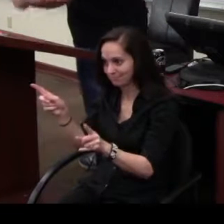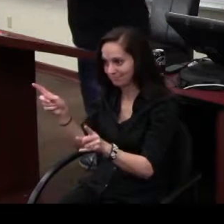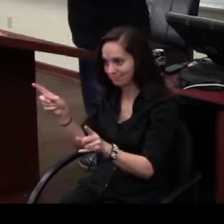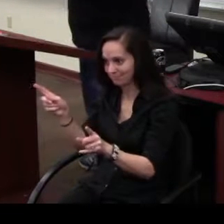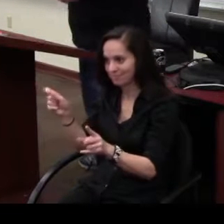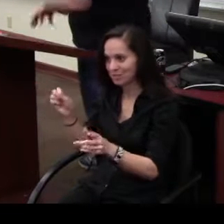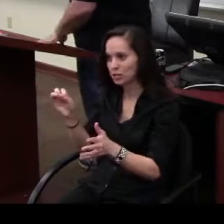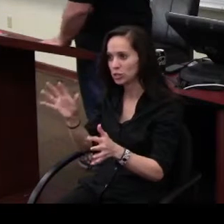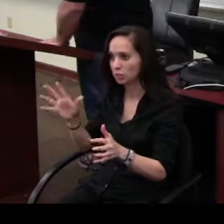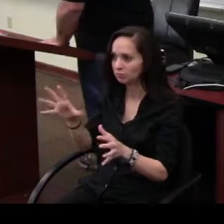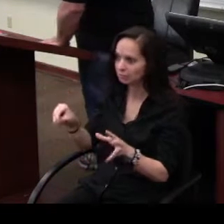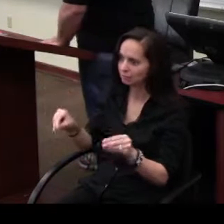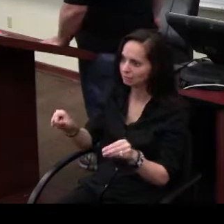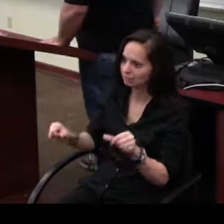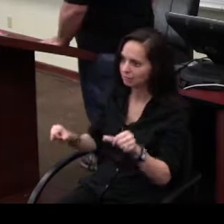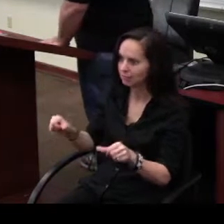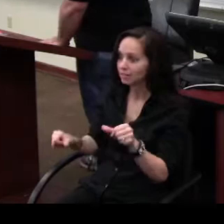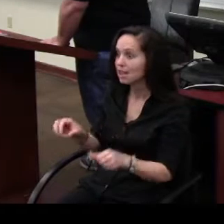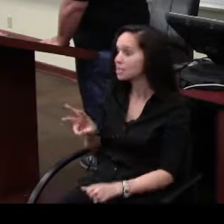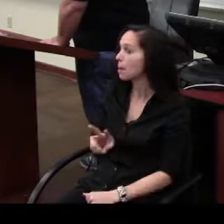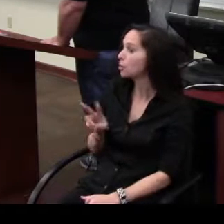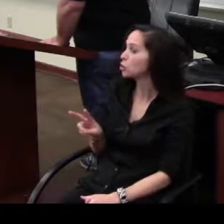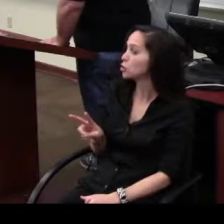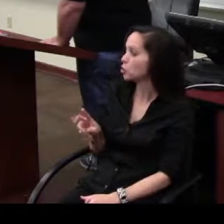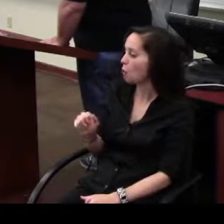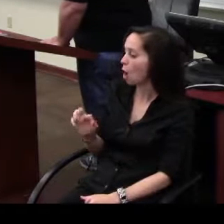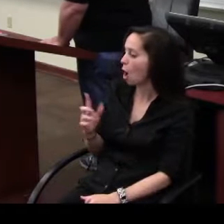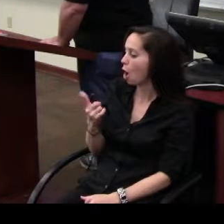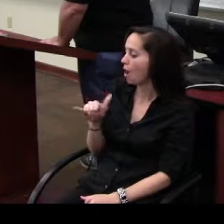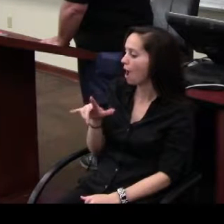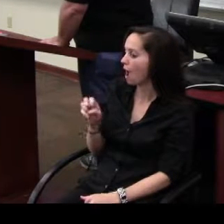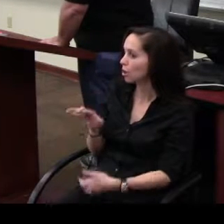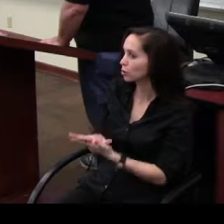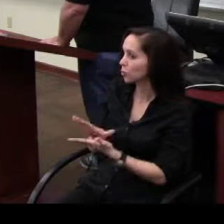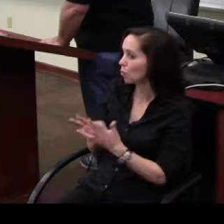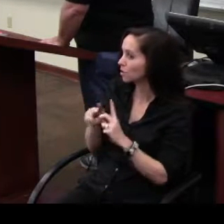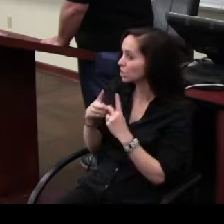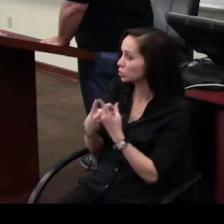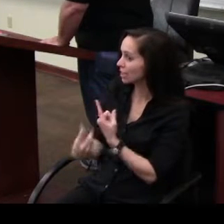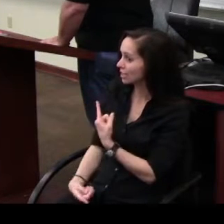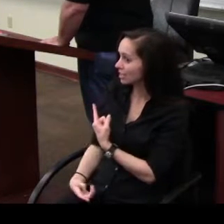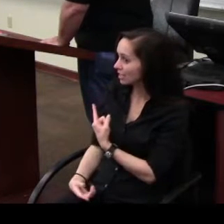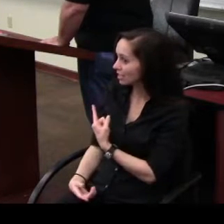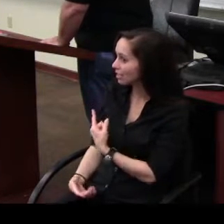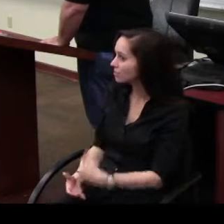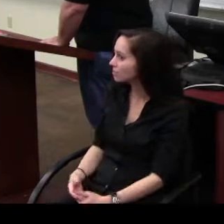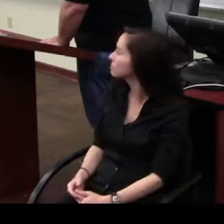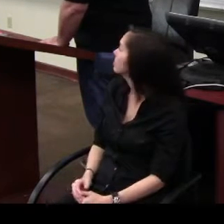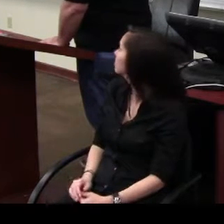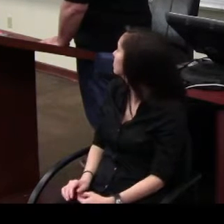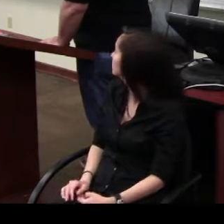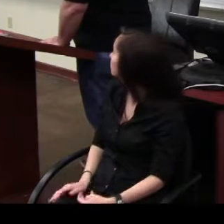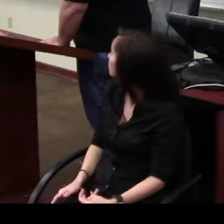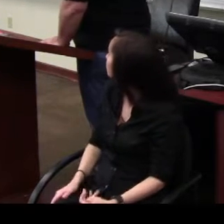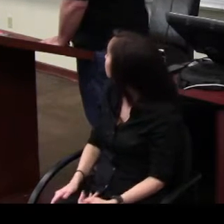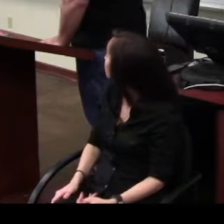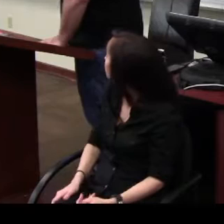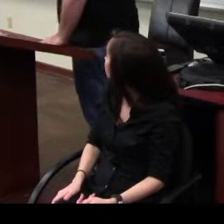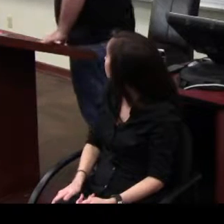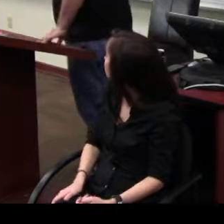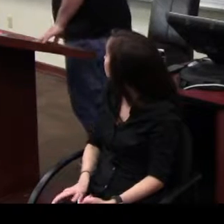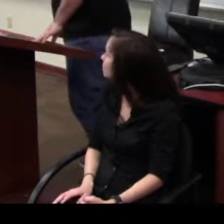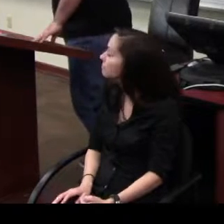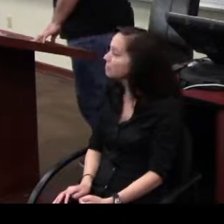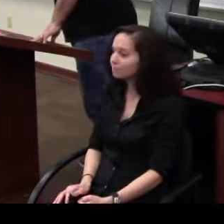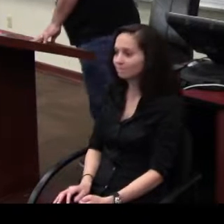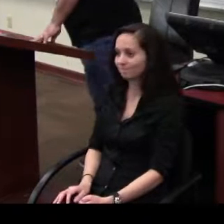So the W-2, we talked about this. This is Argyle School District. This just happened. So they're having to contact